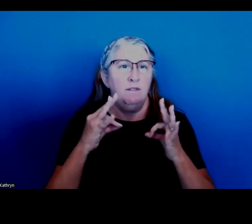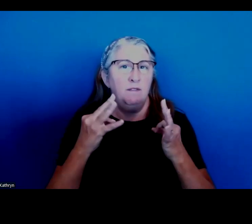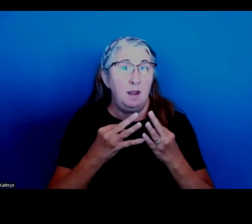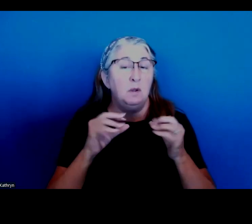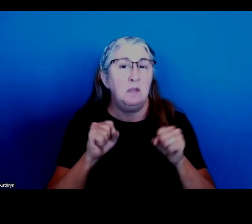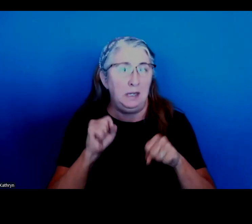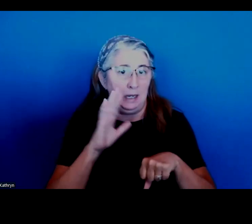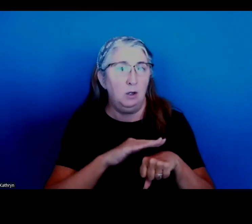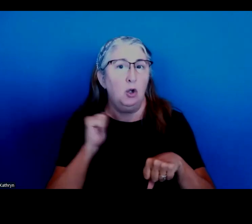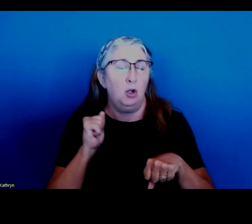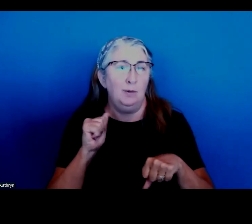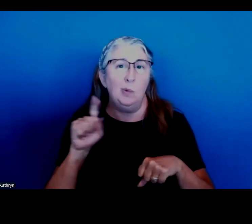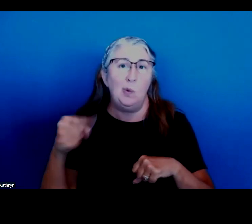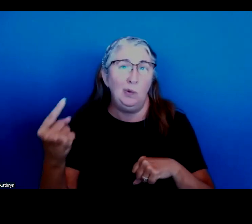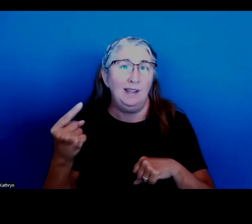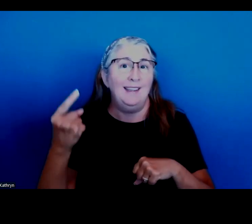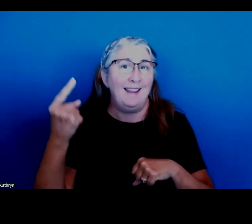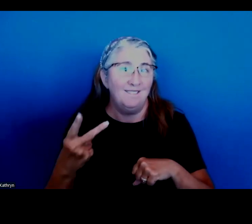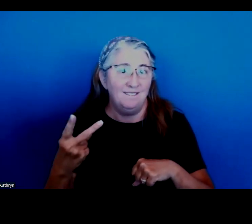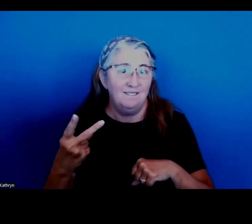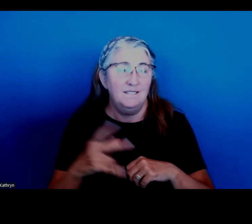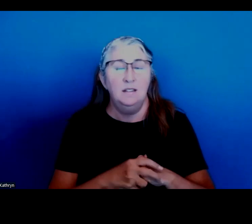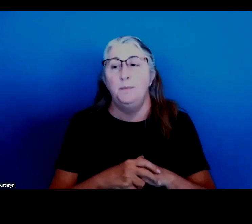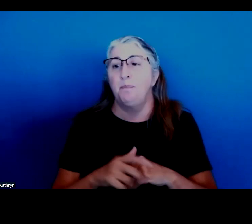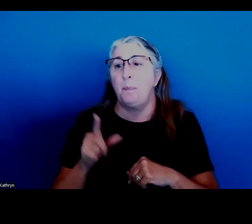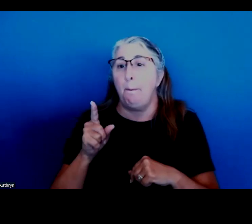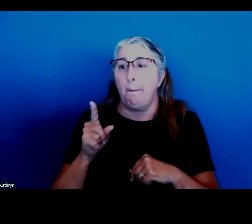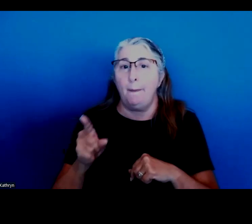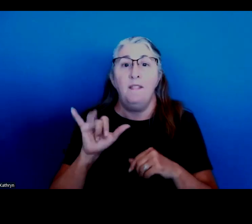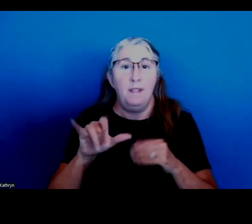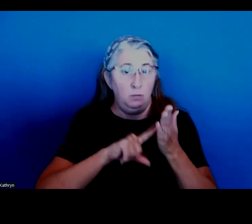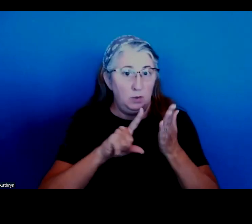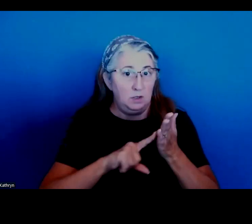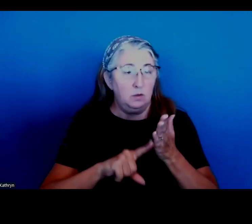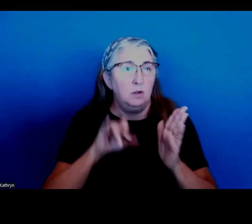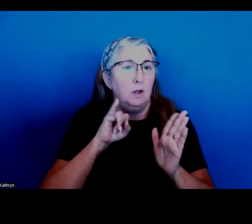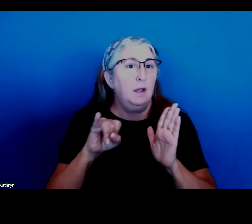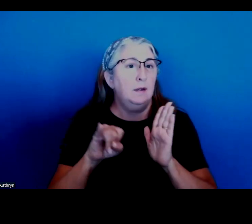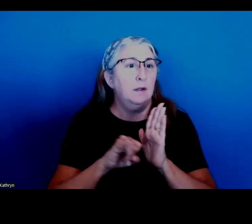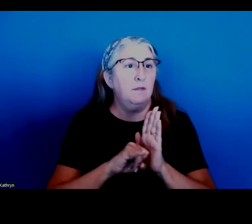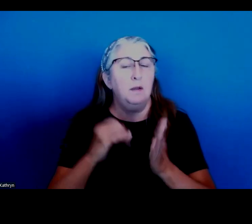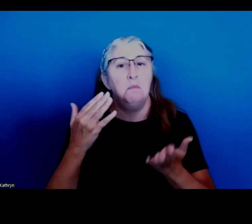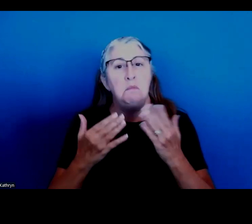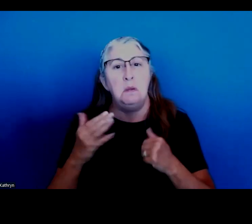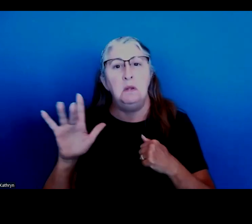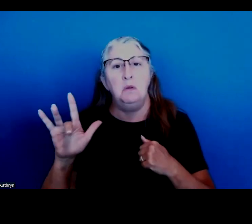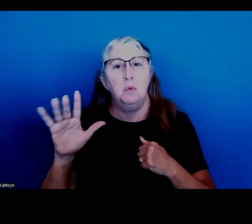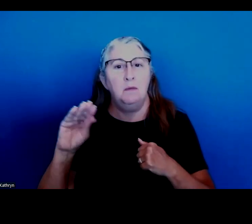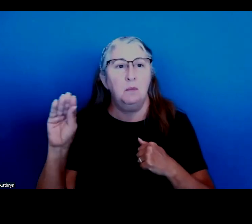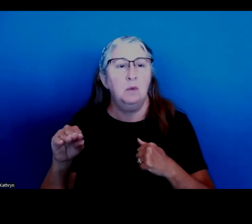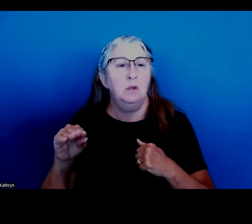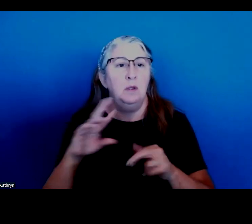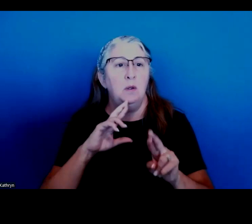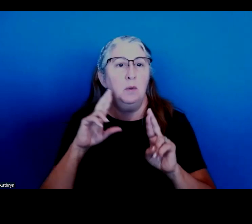for help. So this same study identified that nearly a quarter reported,